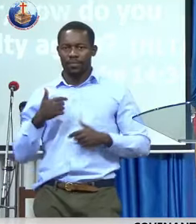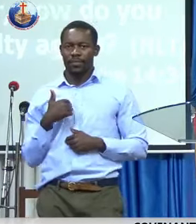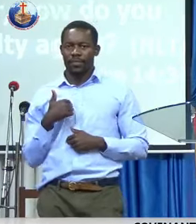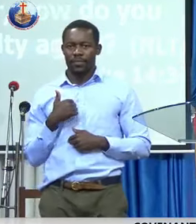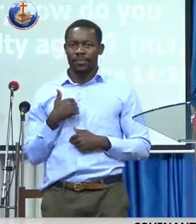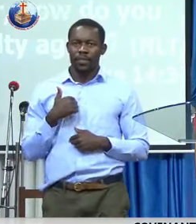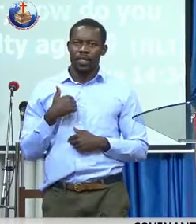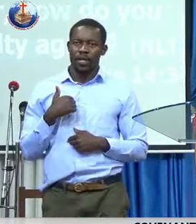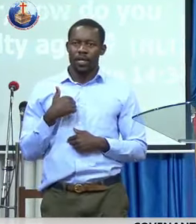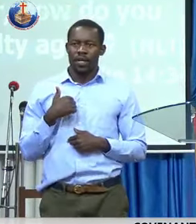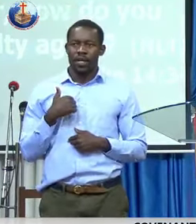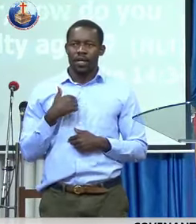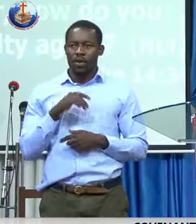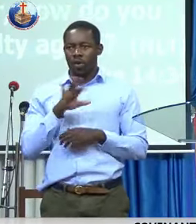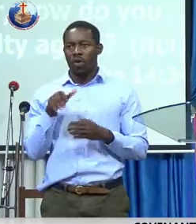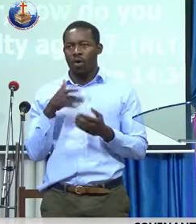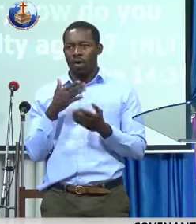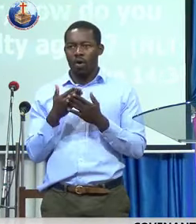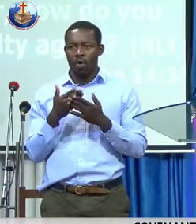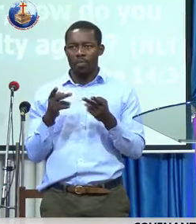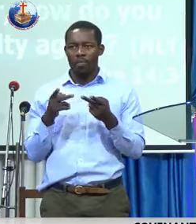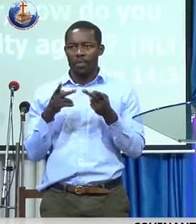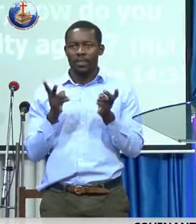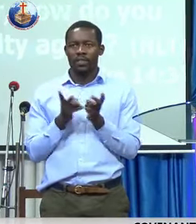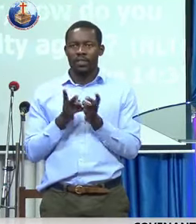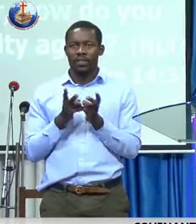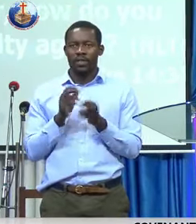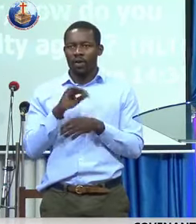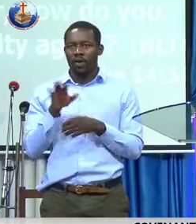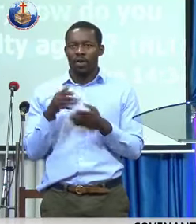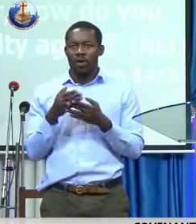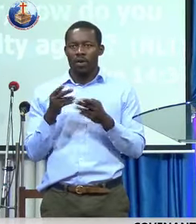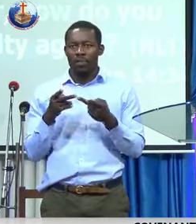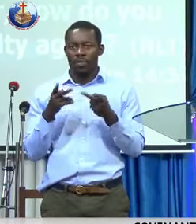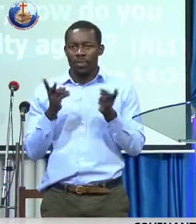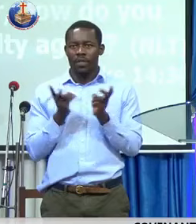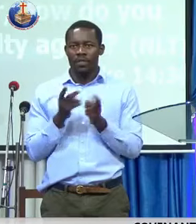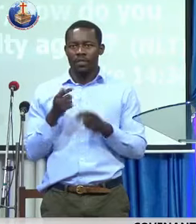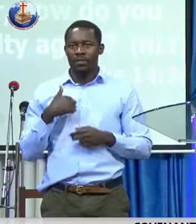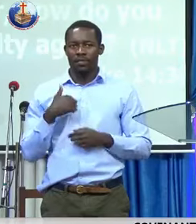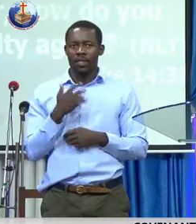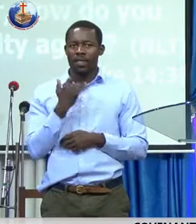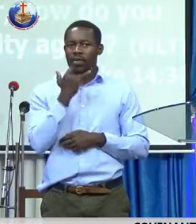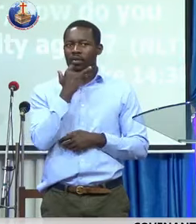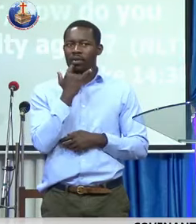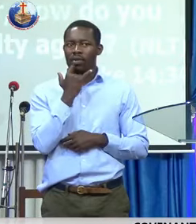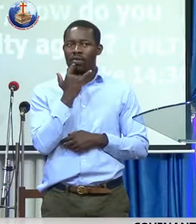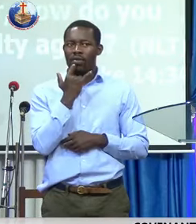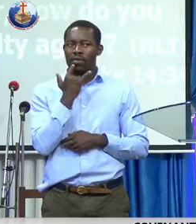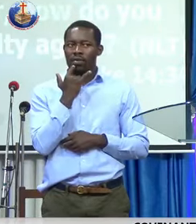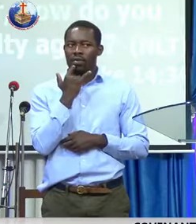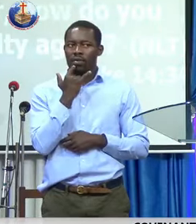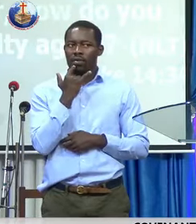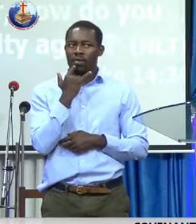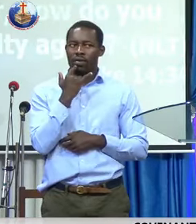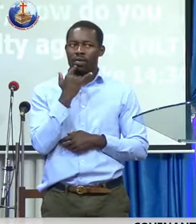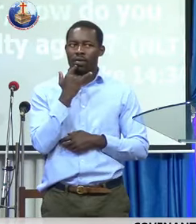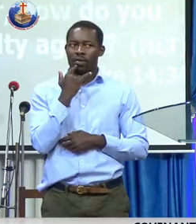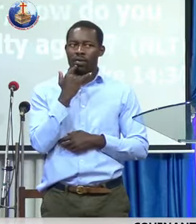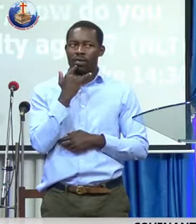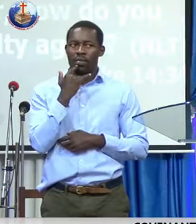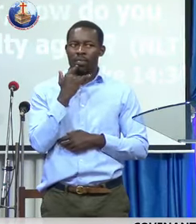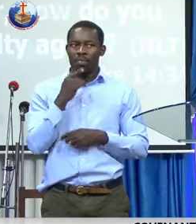That Lord, in whatever area that I have not had that taste and effect to the